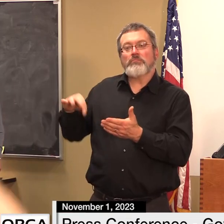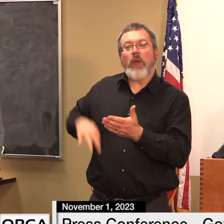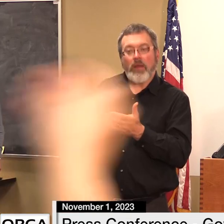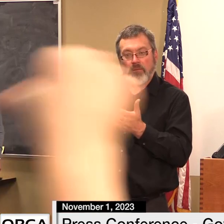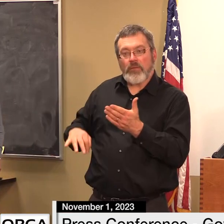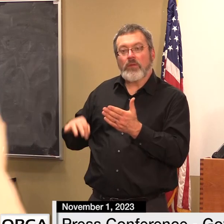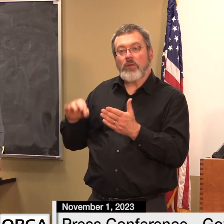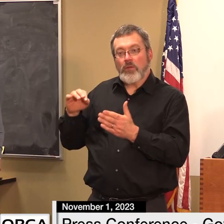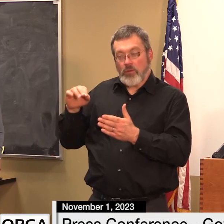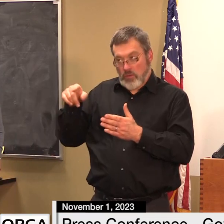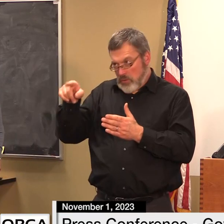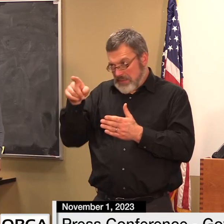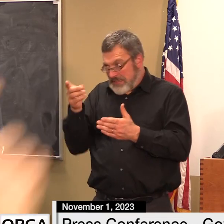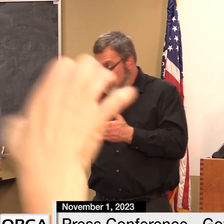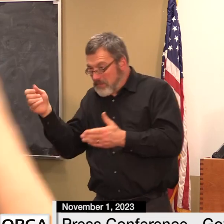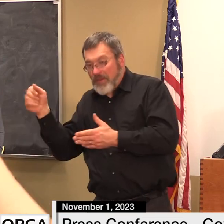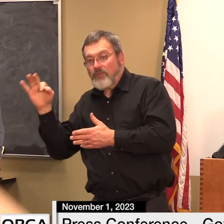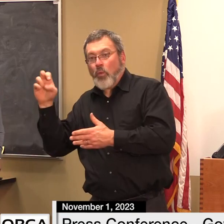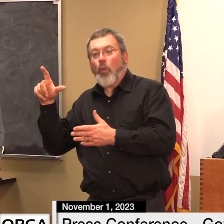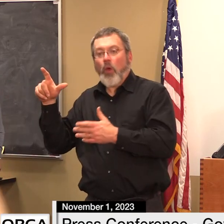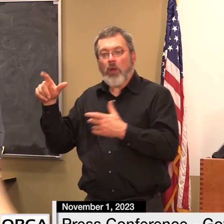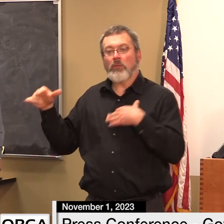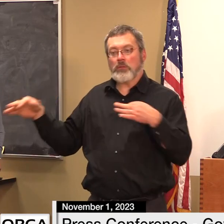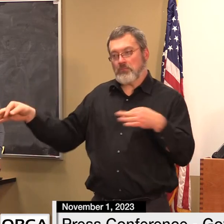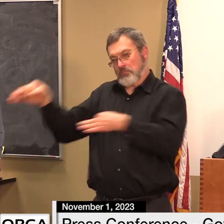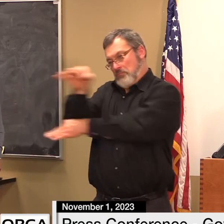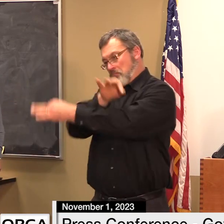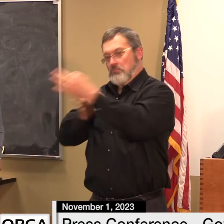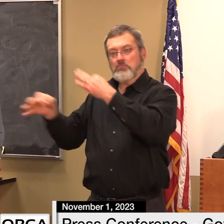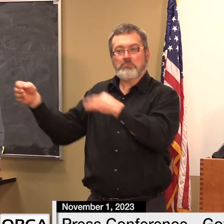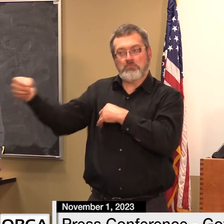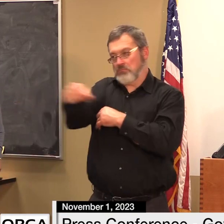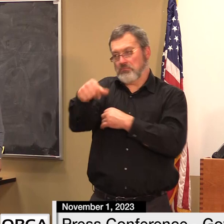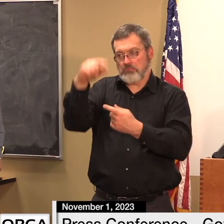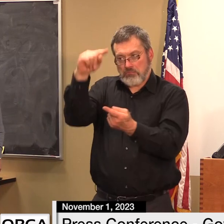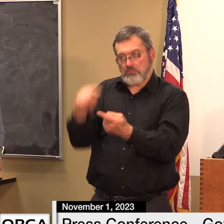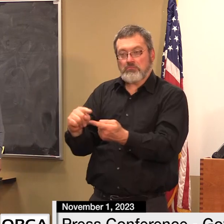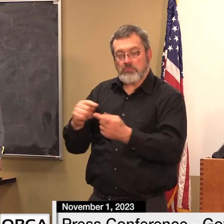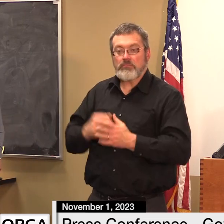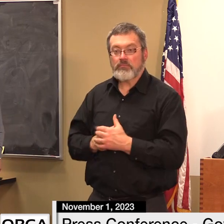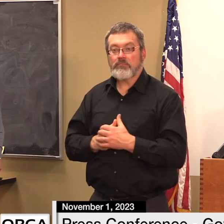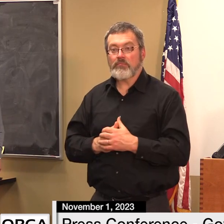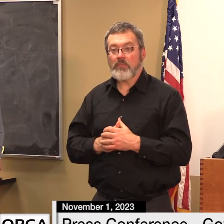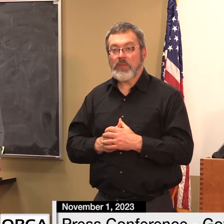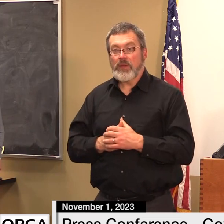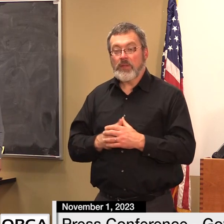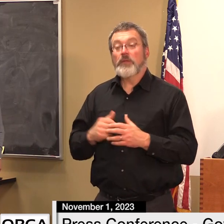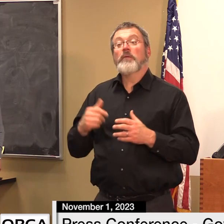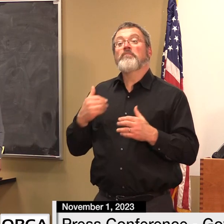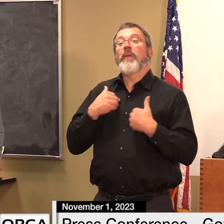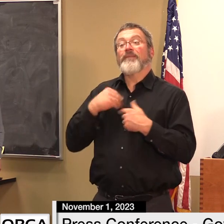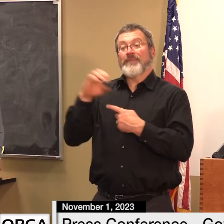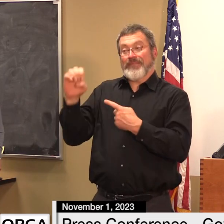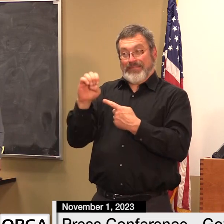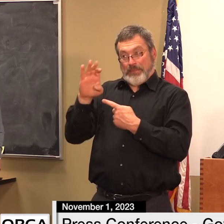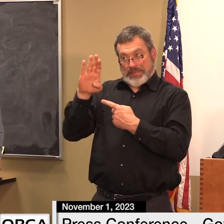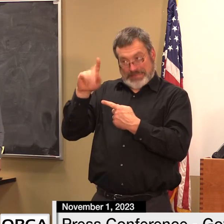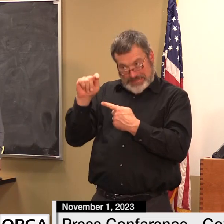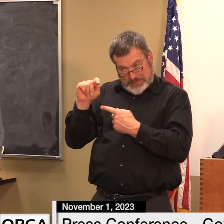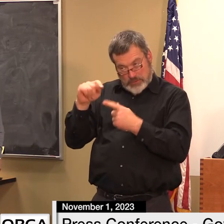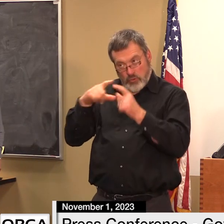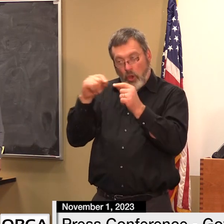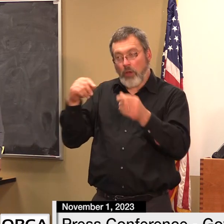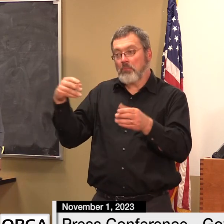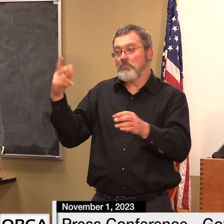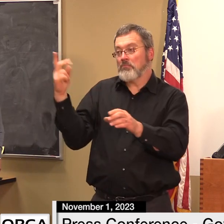deliveries. Households that heat with wood or pellets receive a benefit on their EBT card, which can be used to pay for those wood or pellets. The